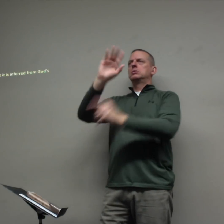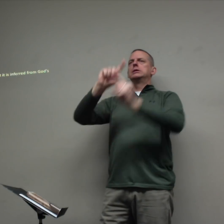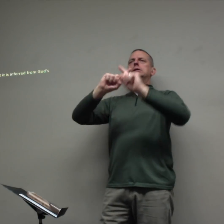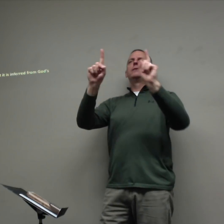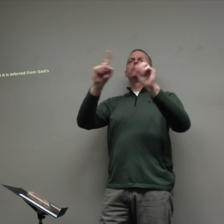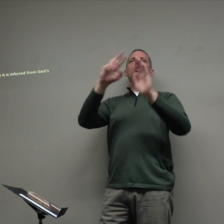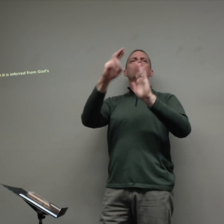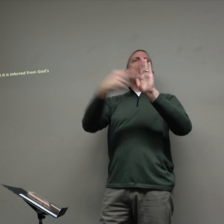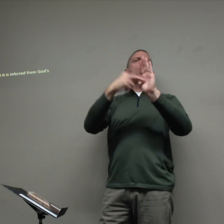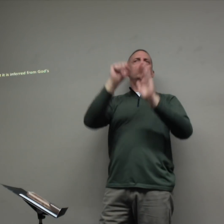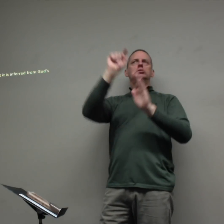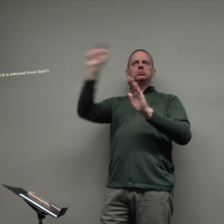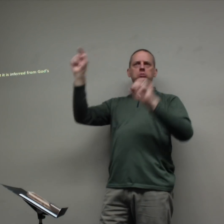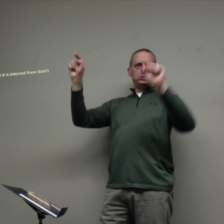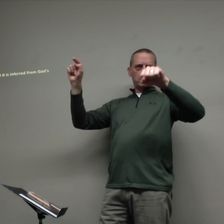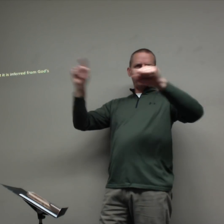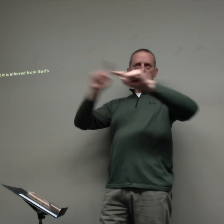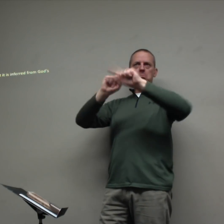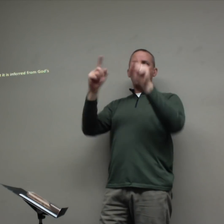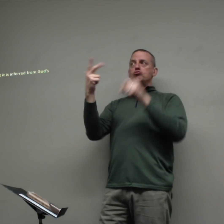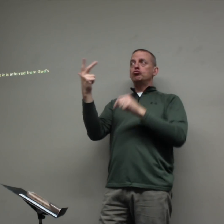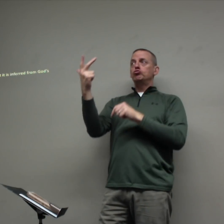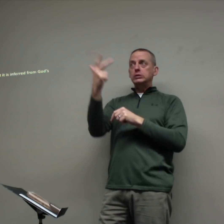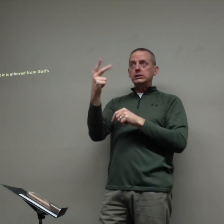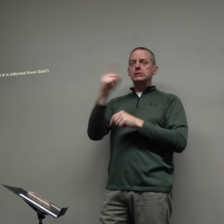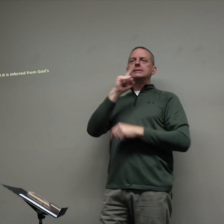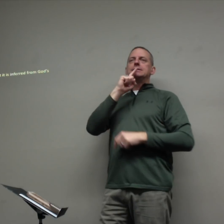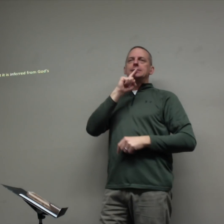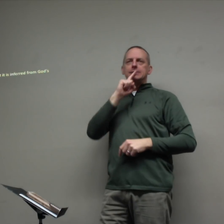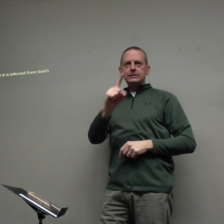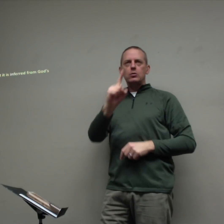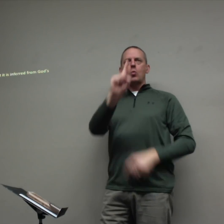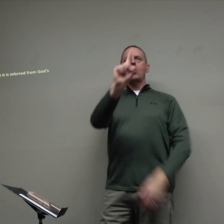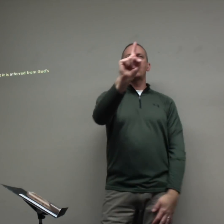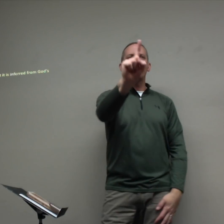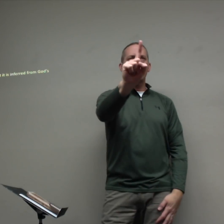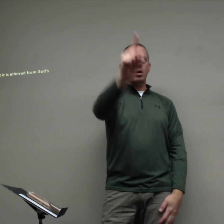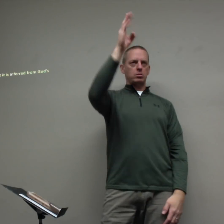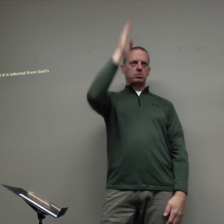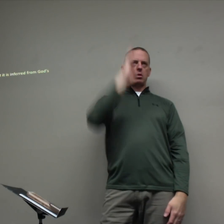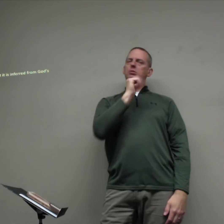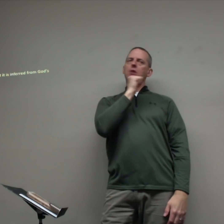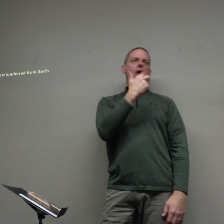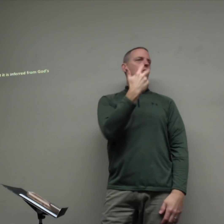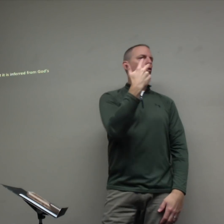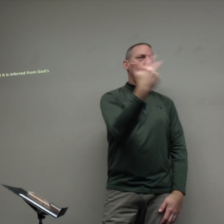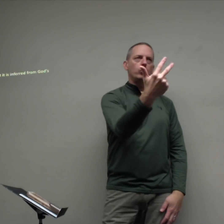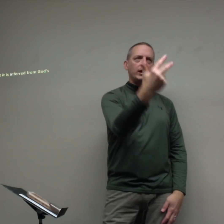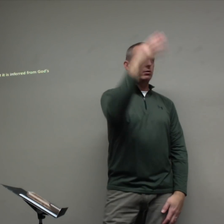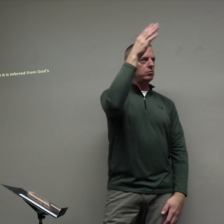Spirit. And two roles, yes, but three of them are one God, not three